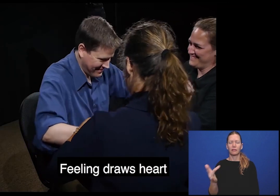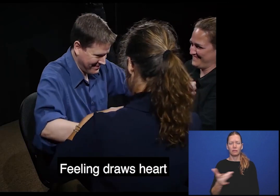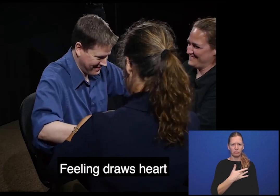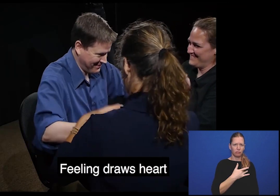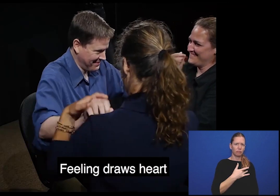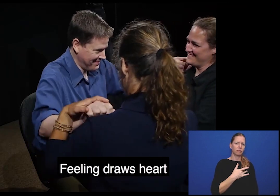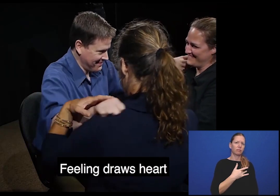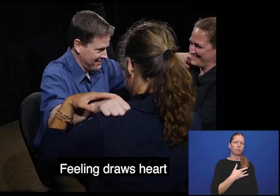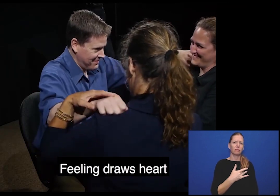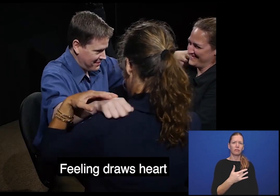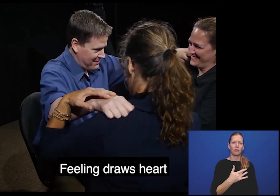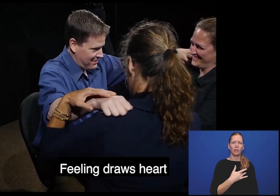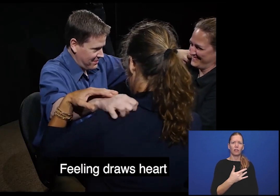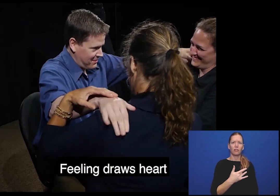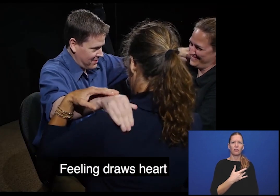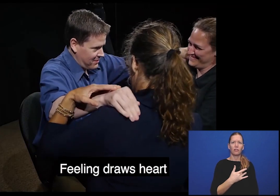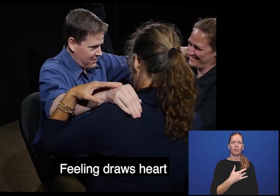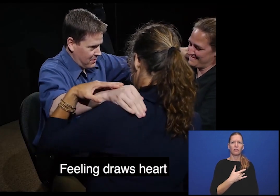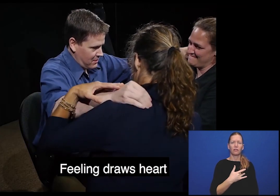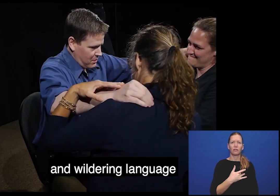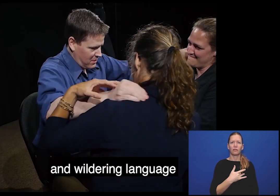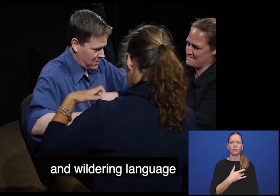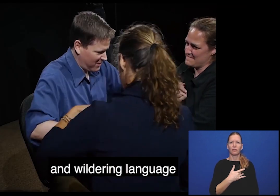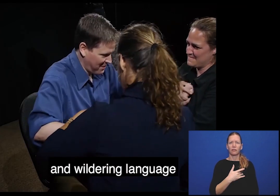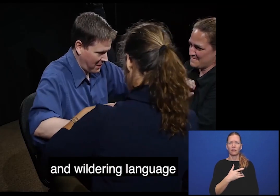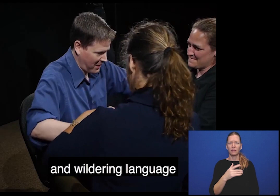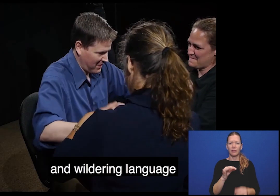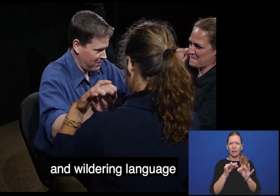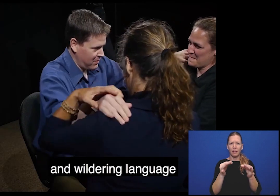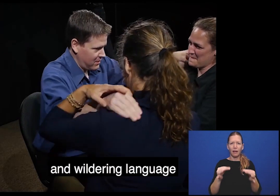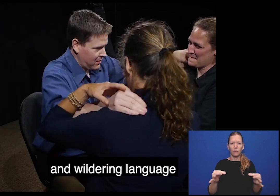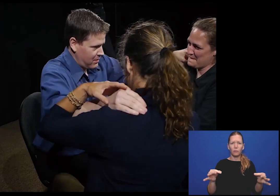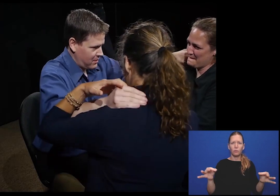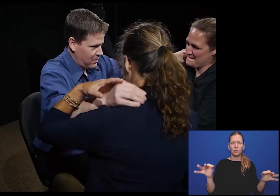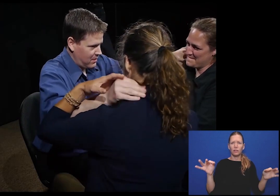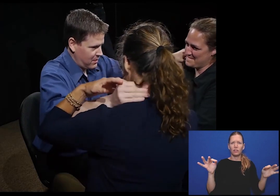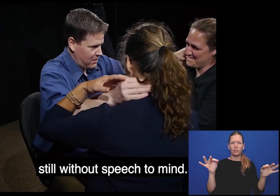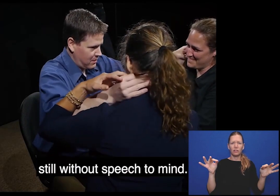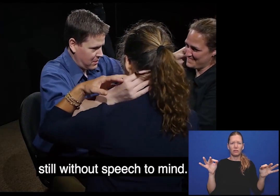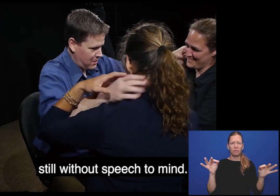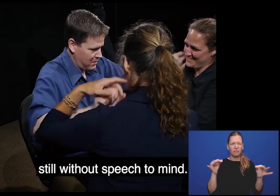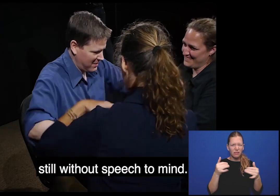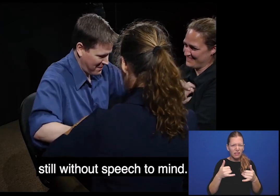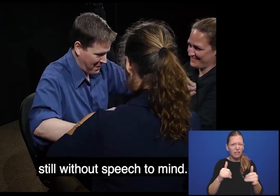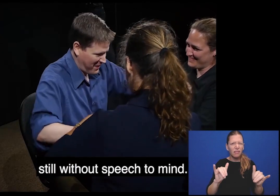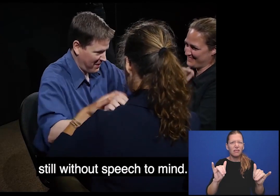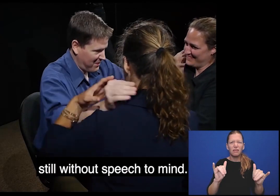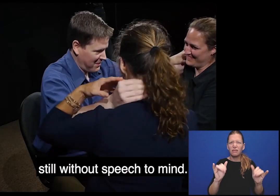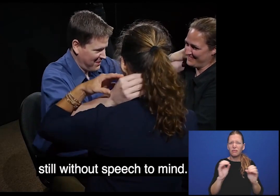Feeling draws heart and wildering language,